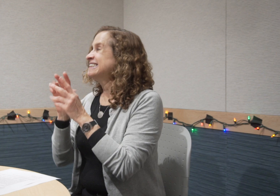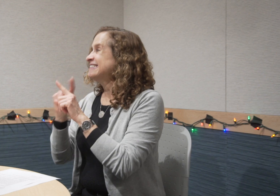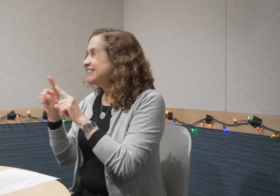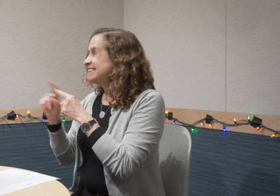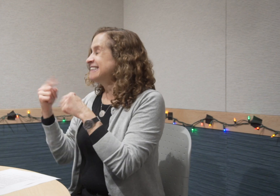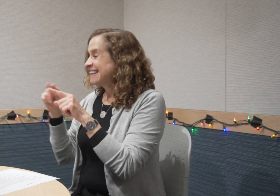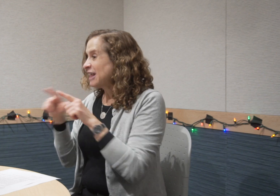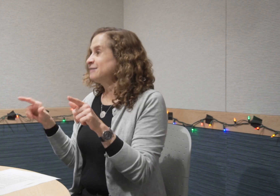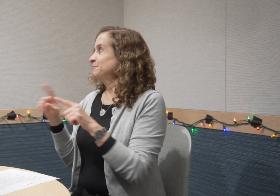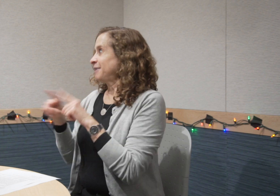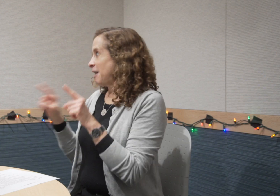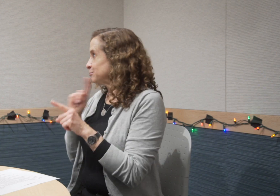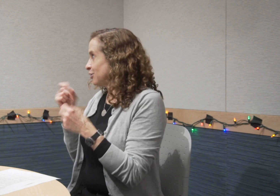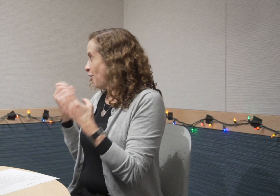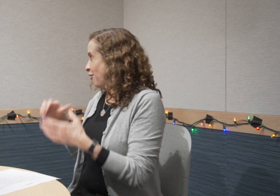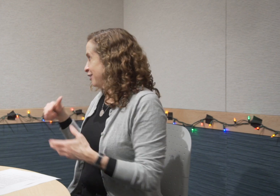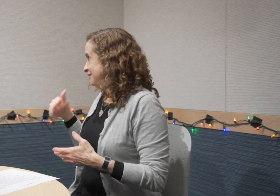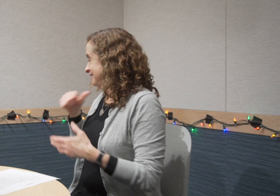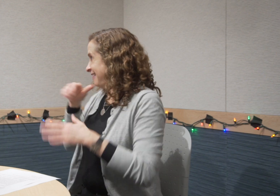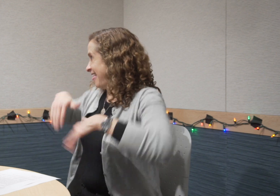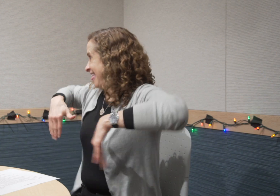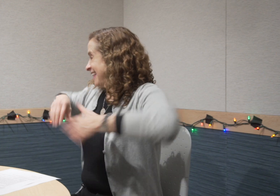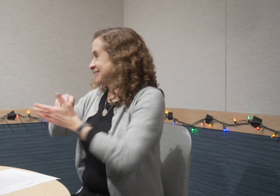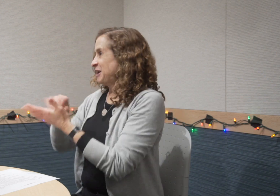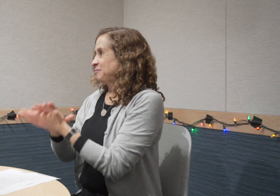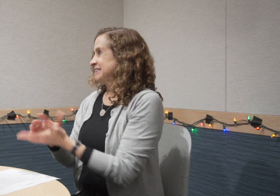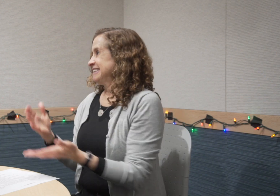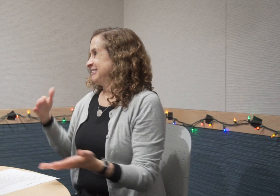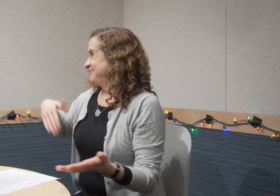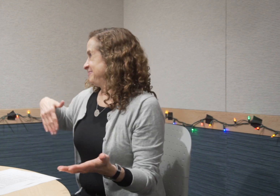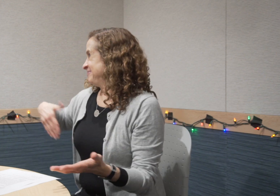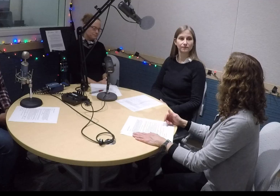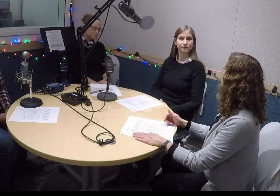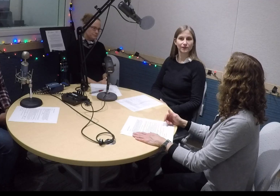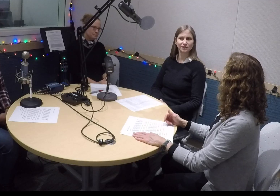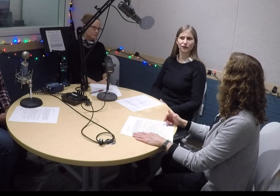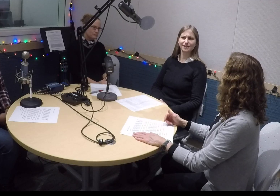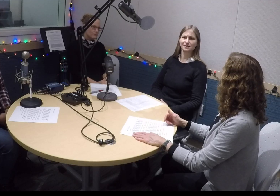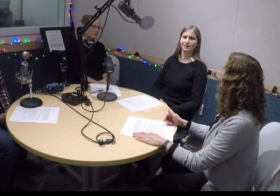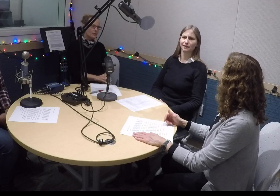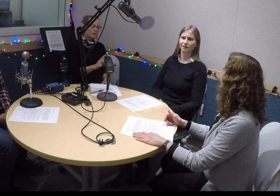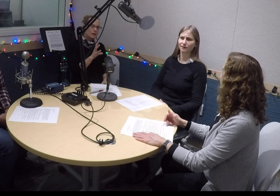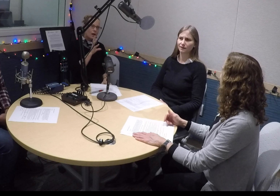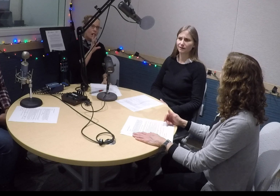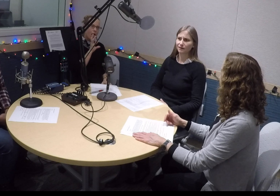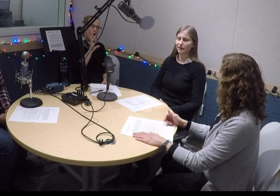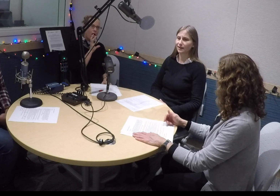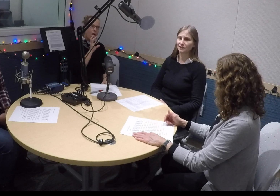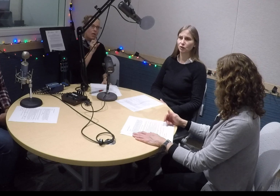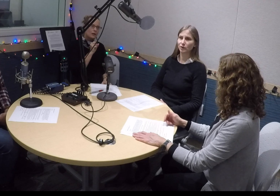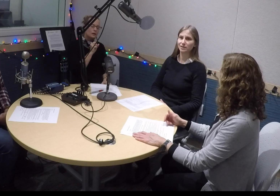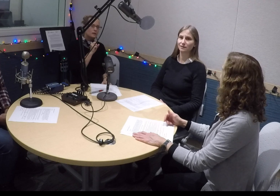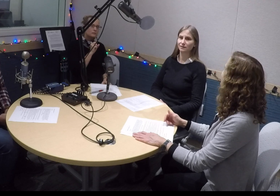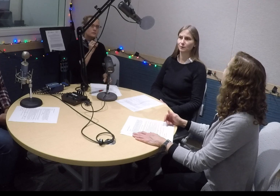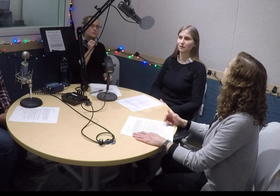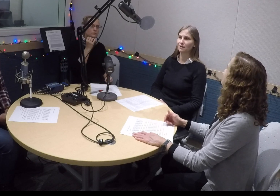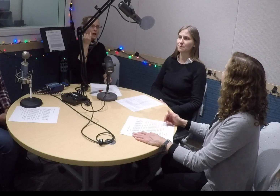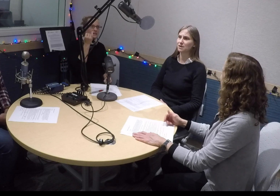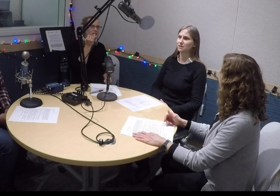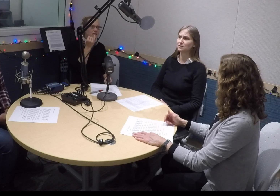Oh, 140 different documented sign language. Yep. That's fascinating. I had no idea that there were that many